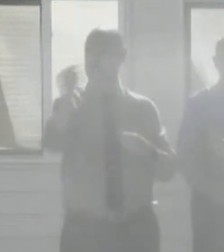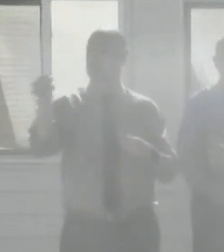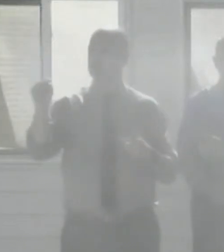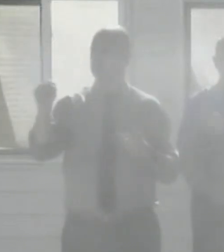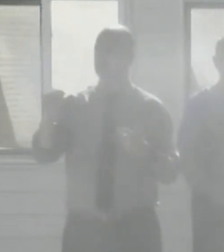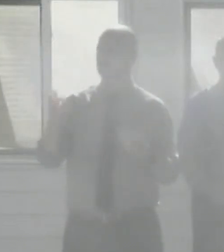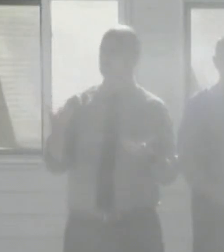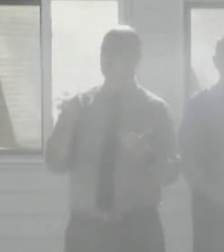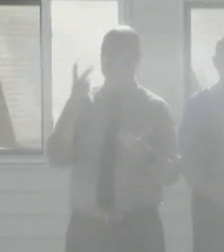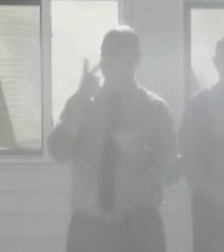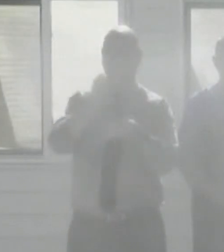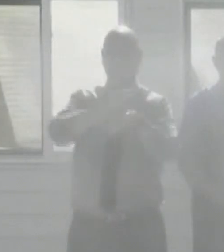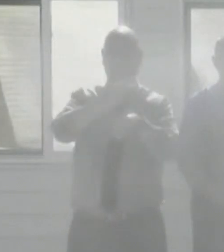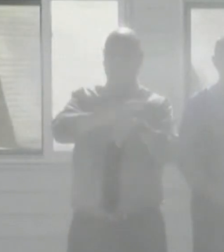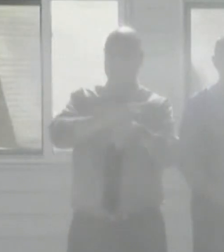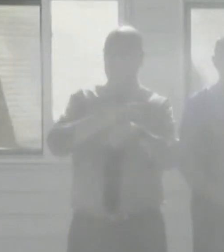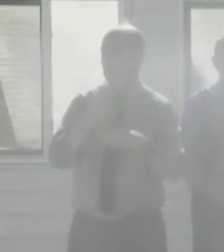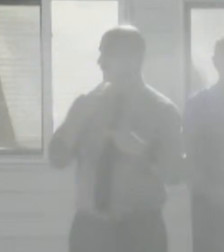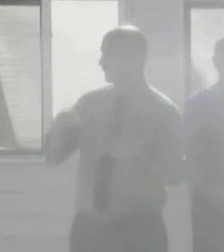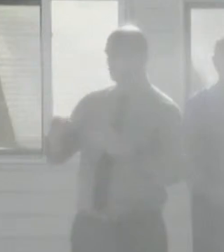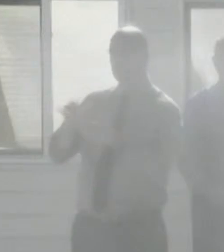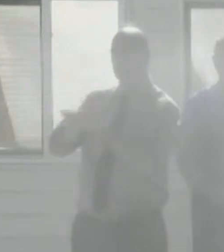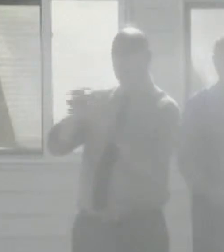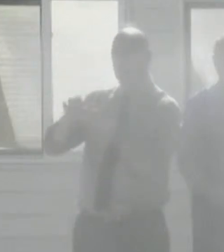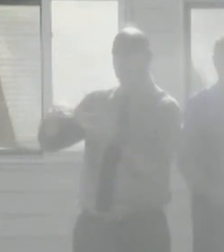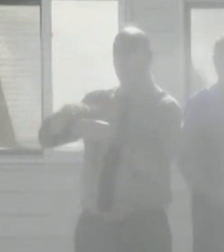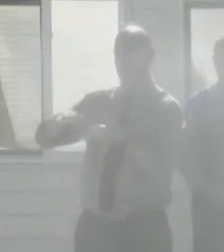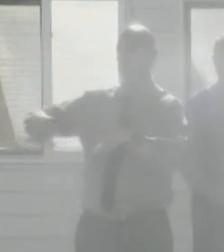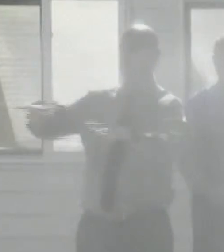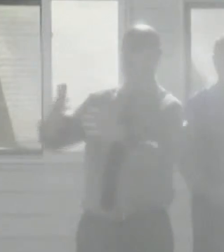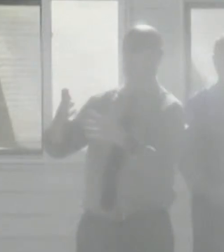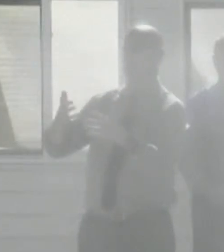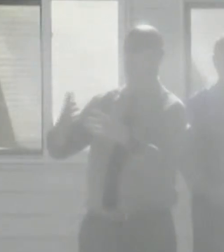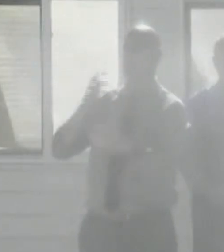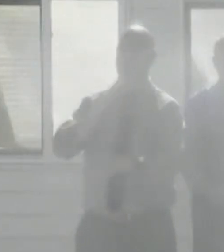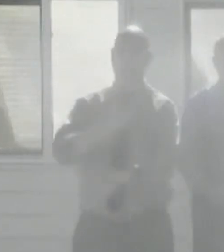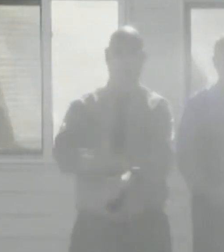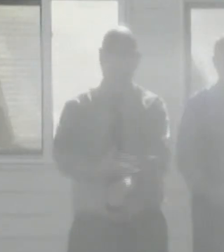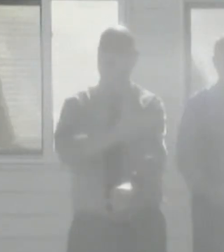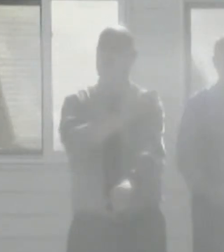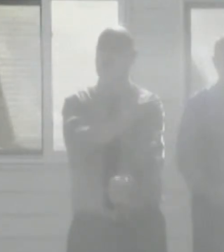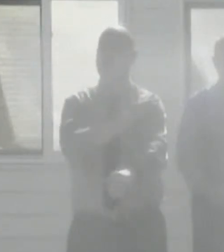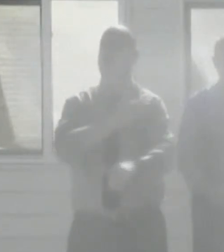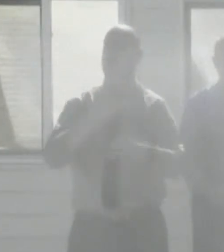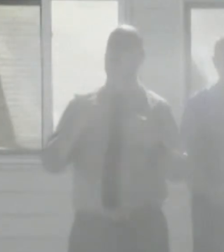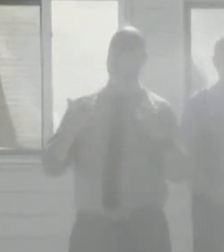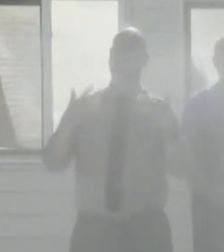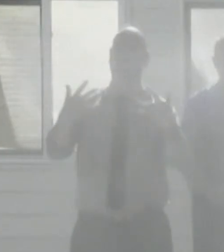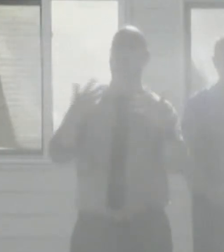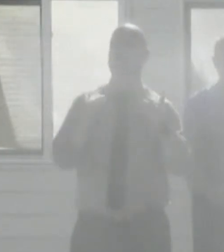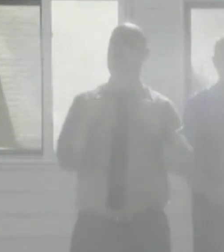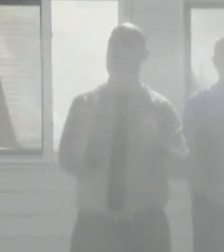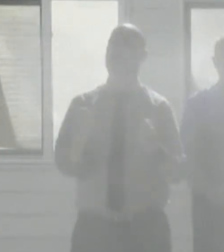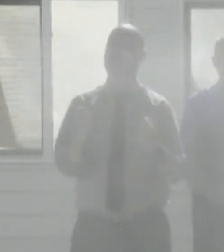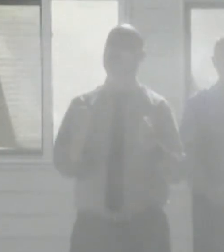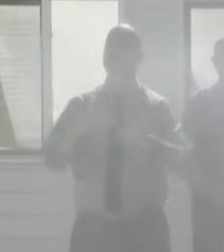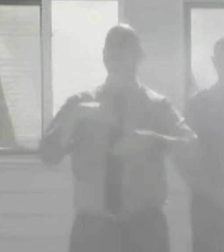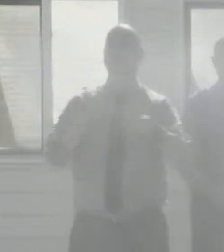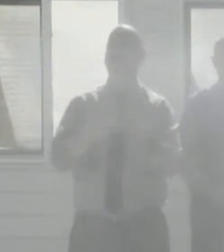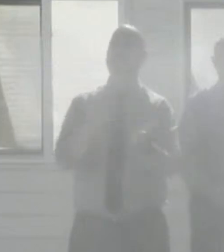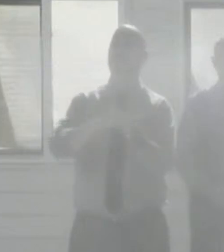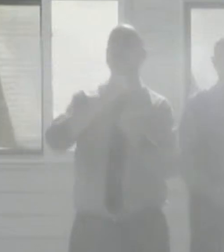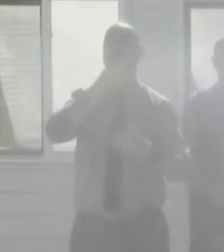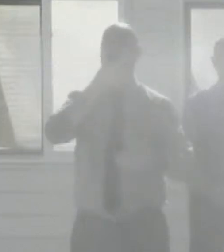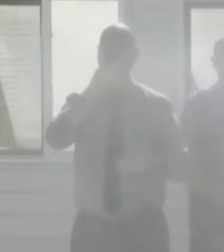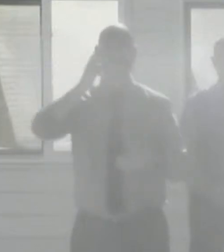is and how we're going to be able to get that back up and running again. I think very, very quickly. So